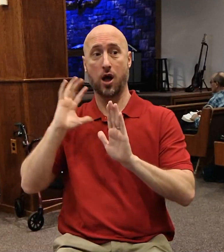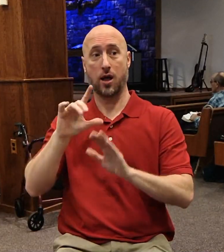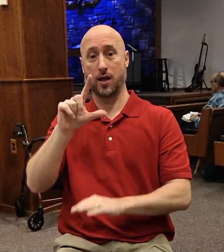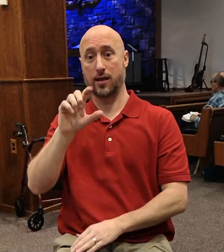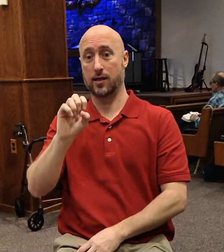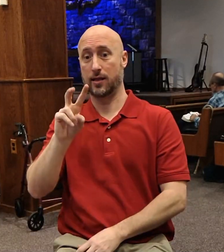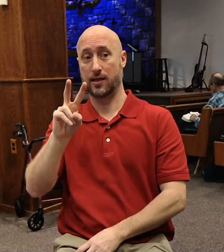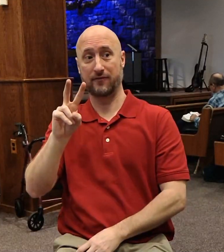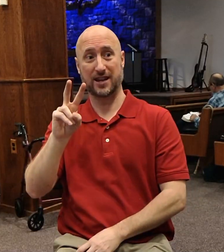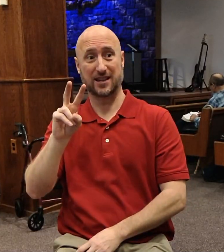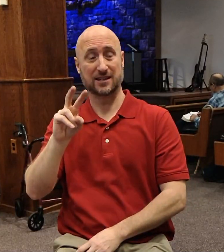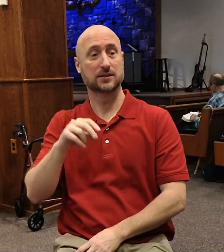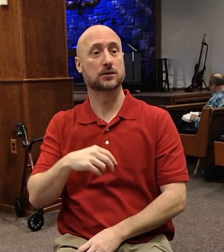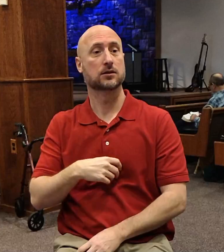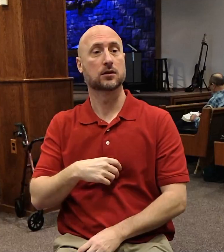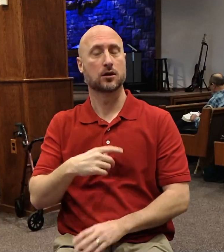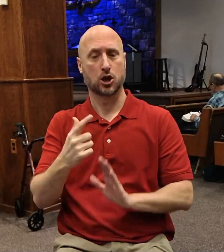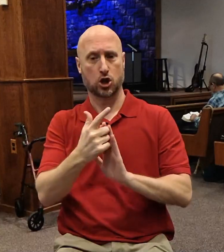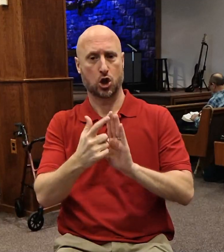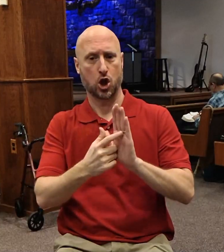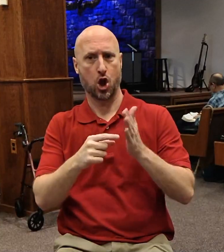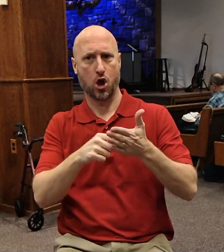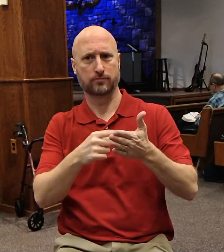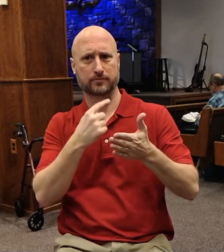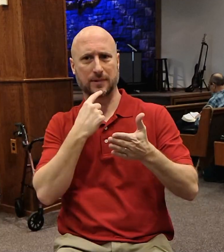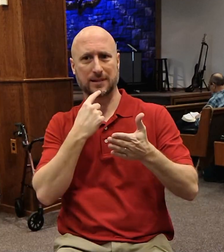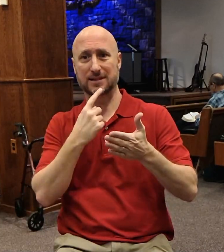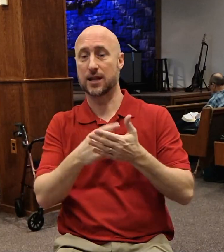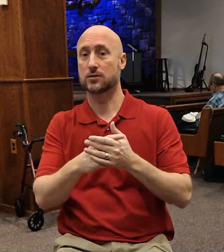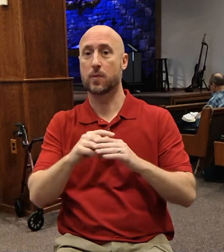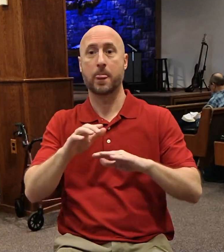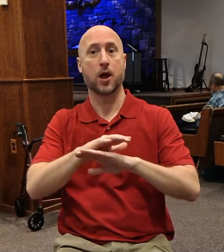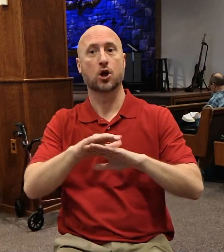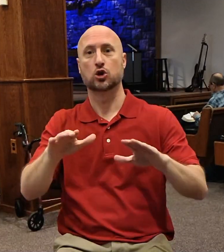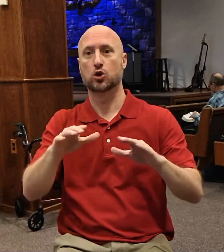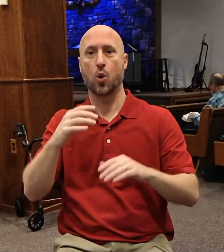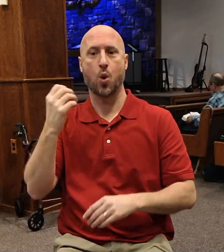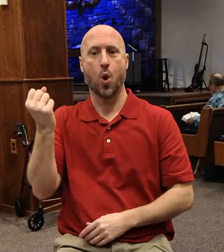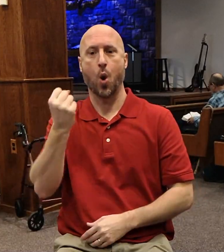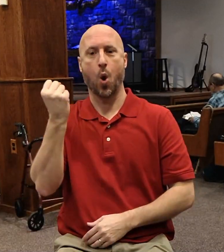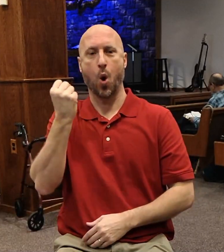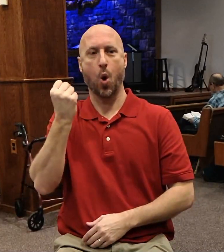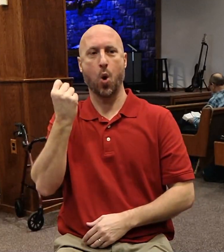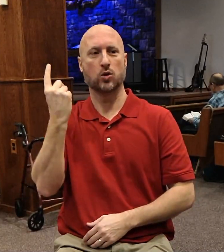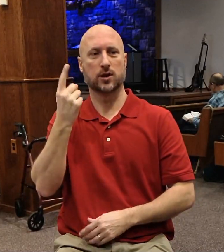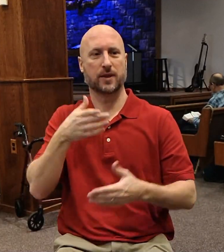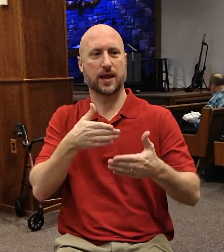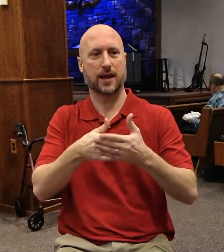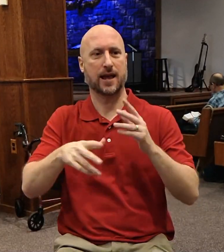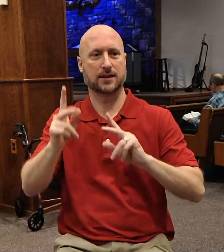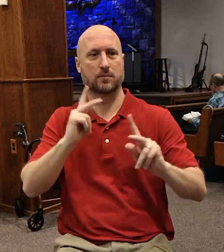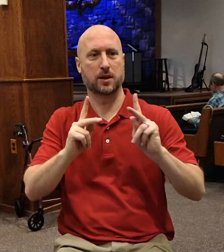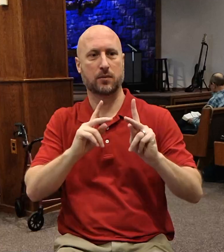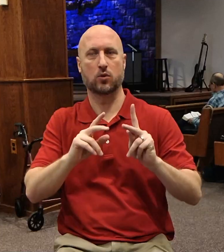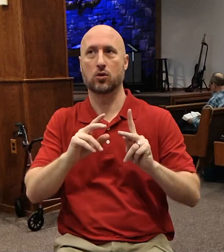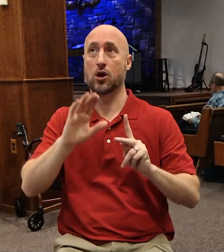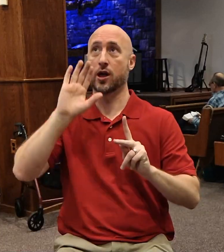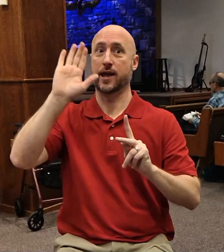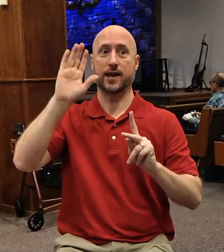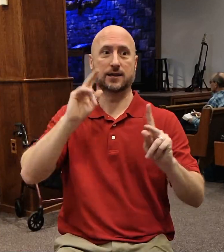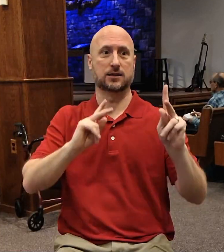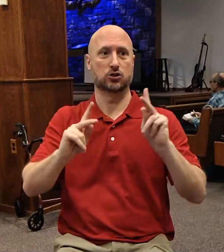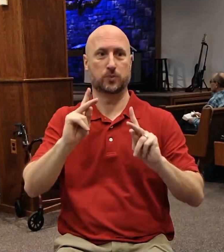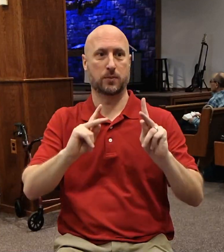avenge nor bear any, nor bear any grudge. Are you listening? Nor bear any grudge against the children of thy people,